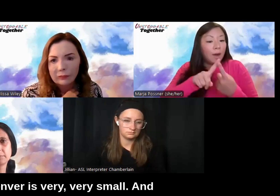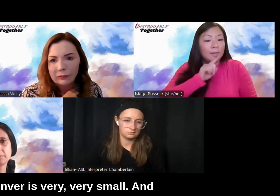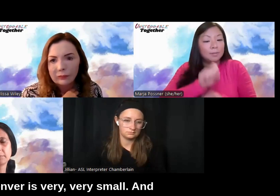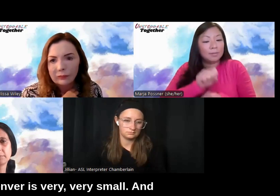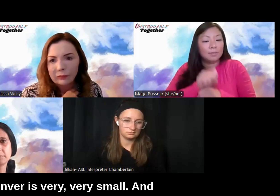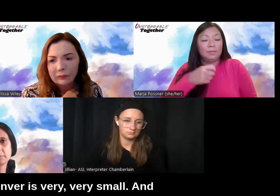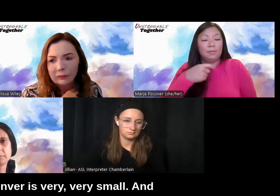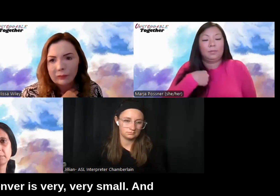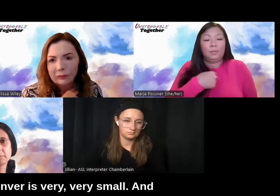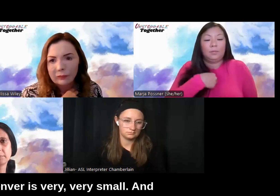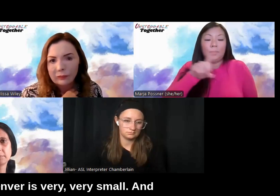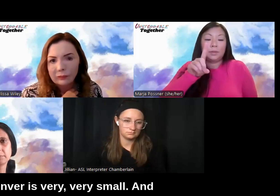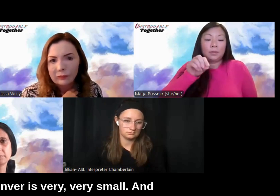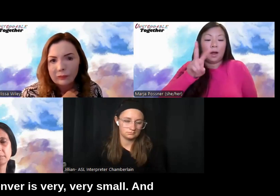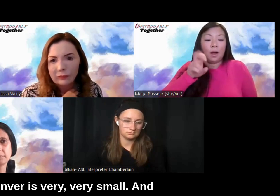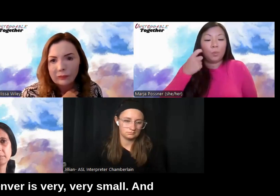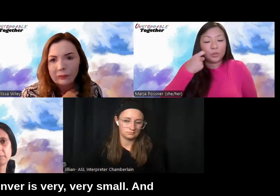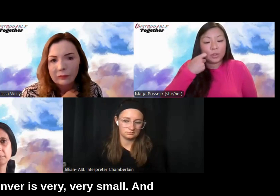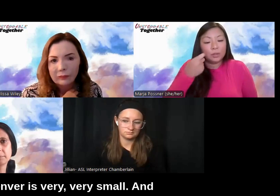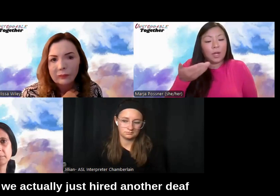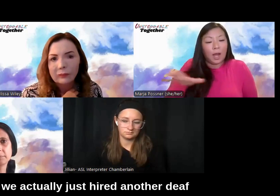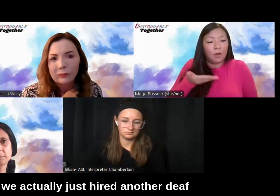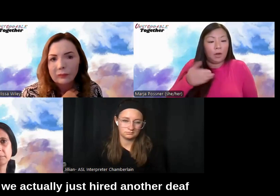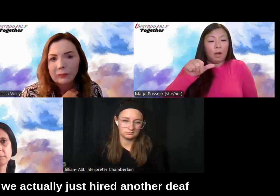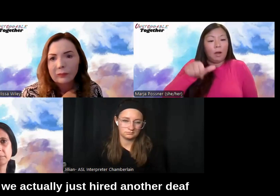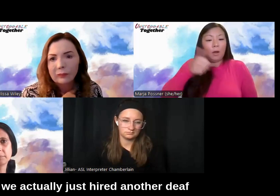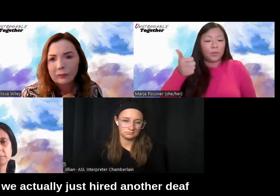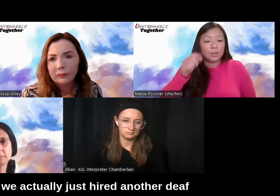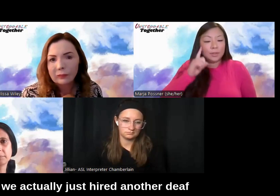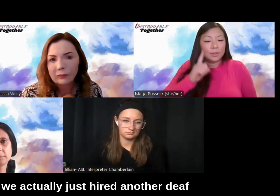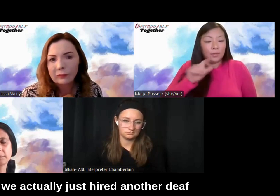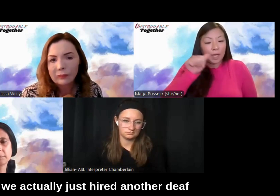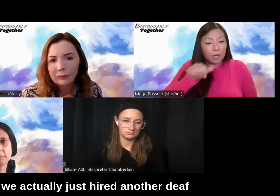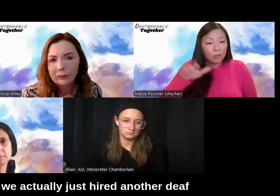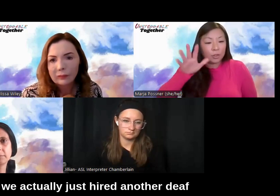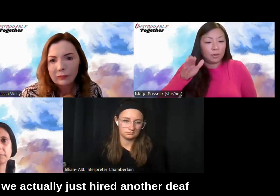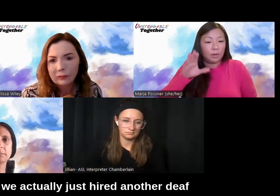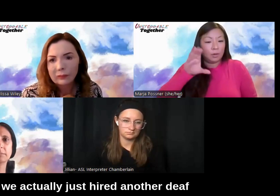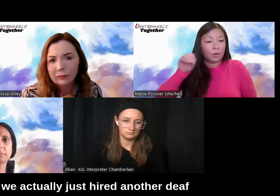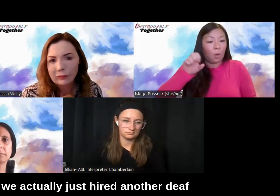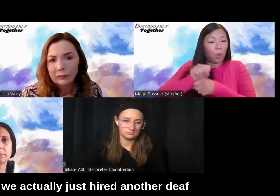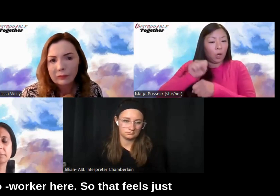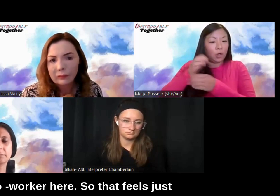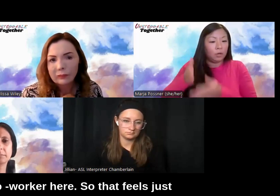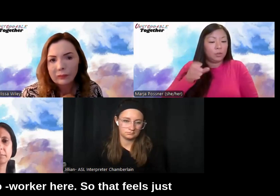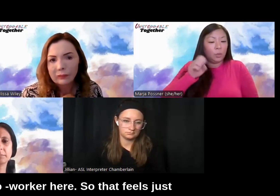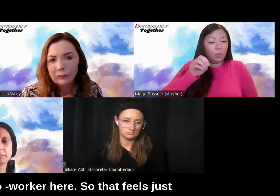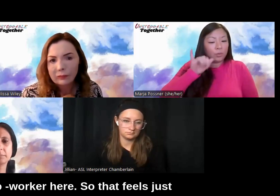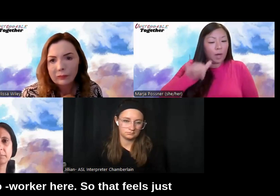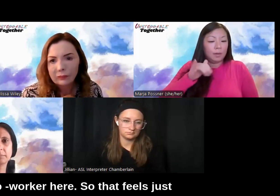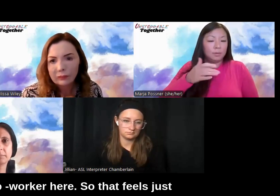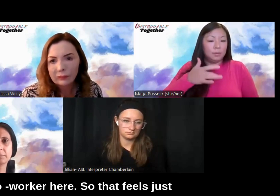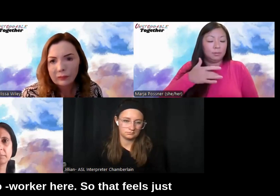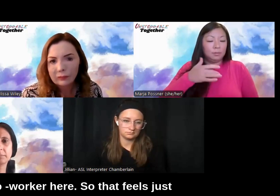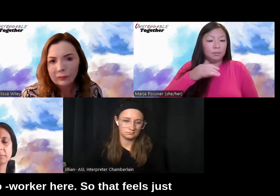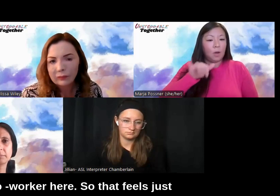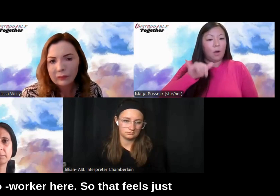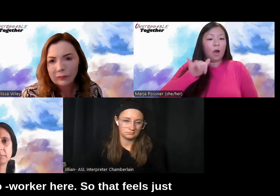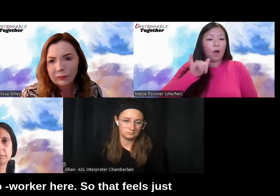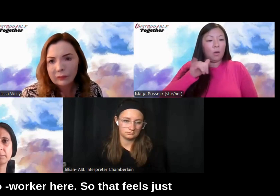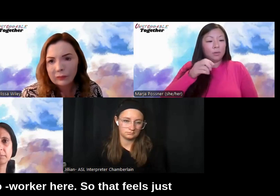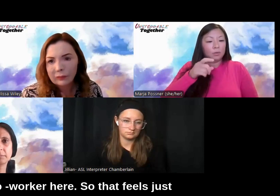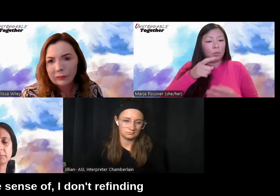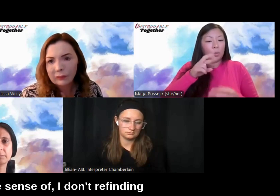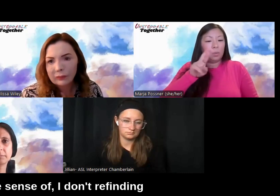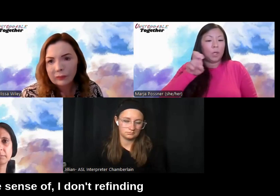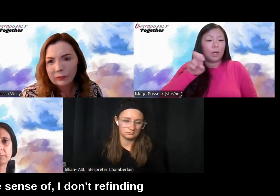Americans in Denver is very, very small. And so at Dove, we actually just hired another deaf Asian co-worker here. So